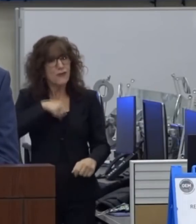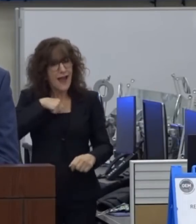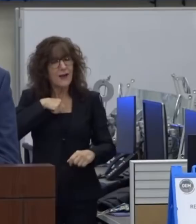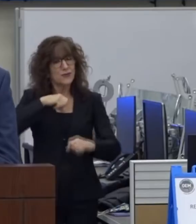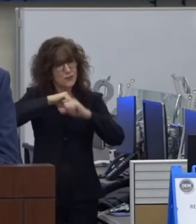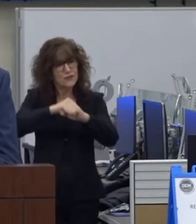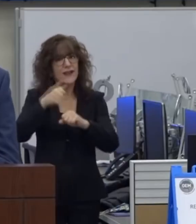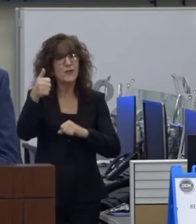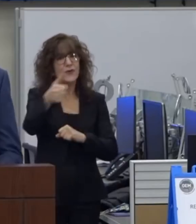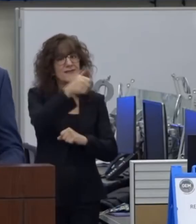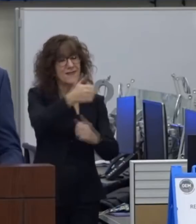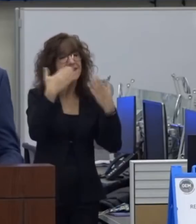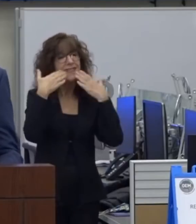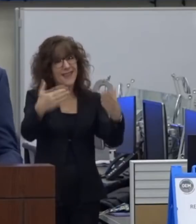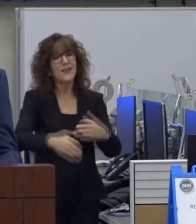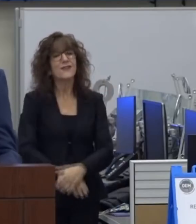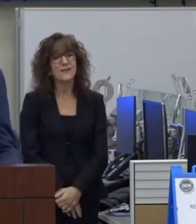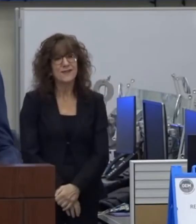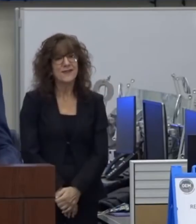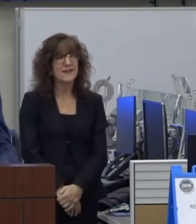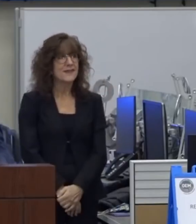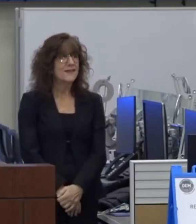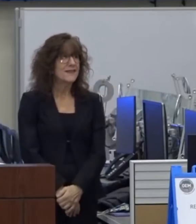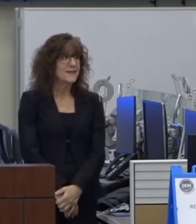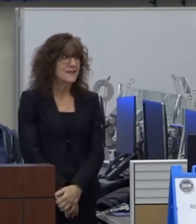protected. Thank you.